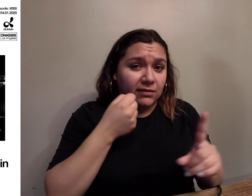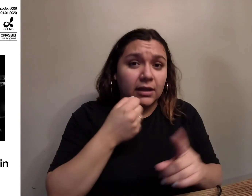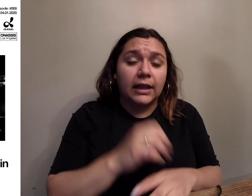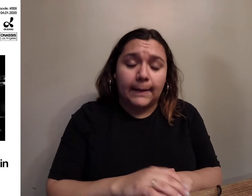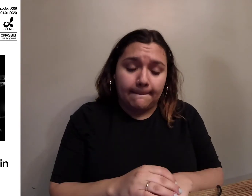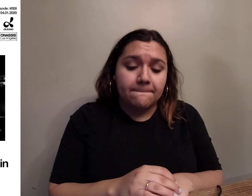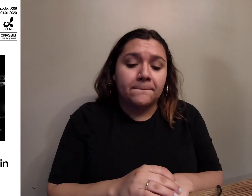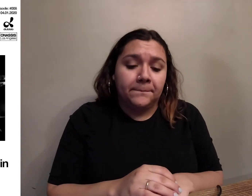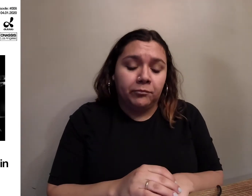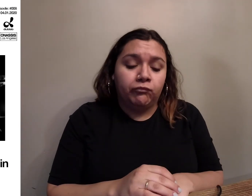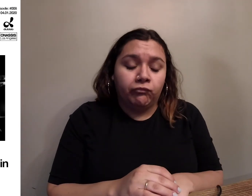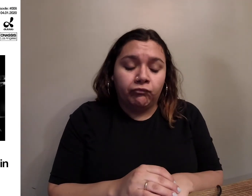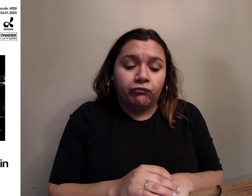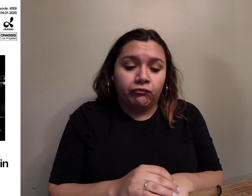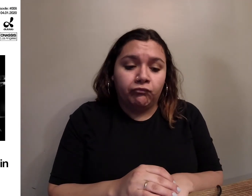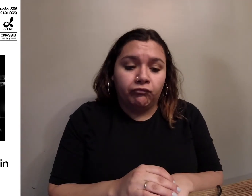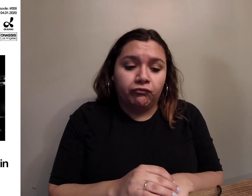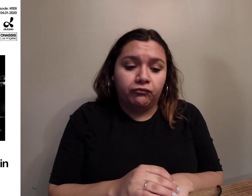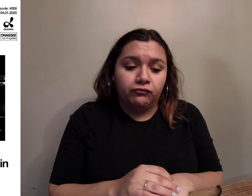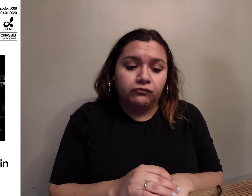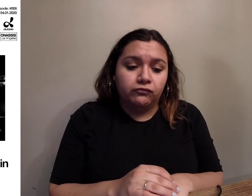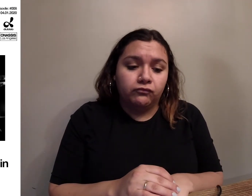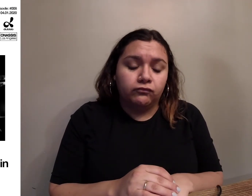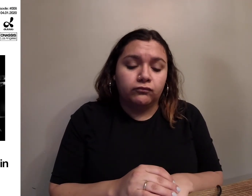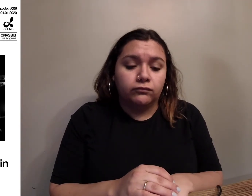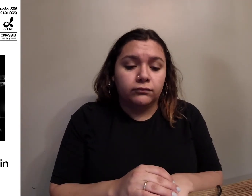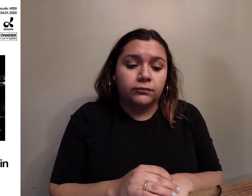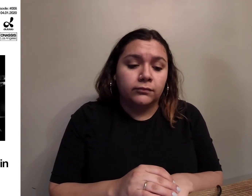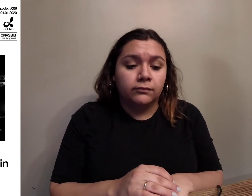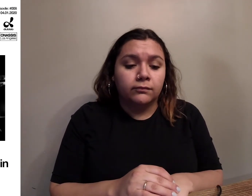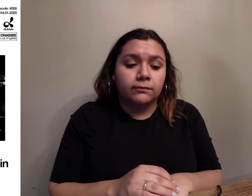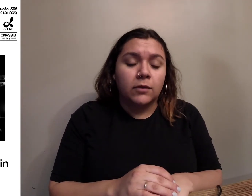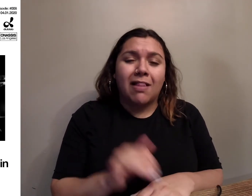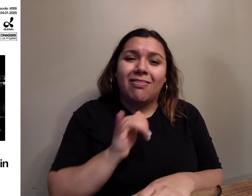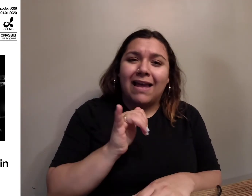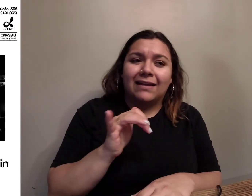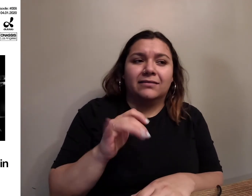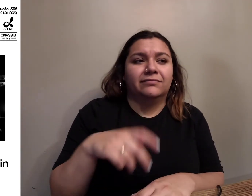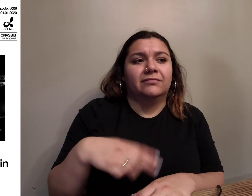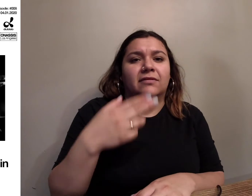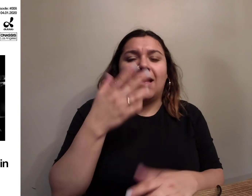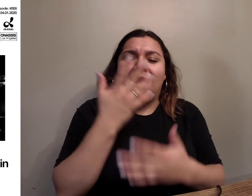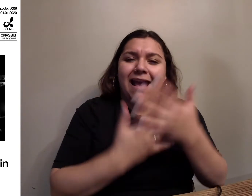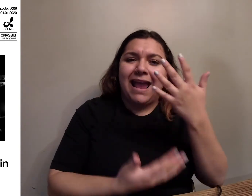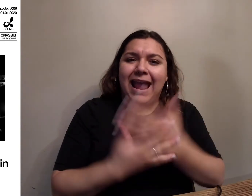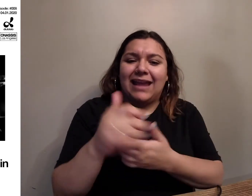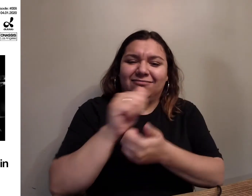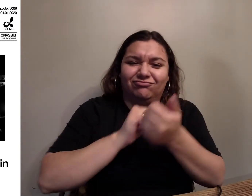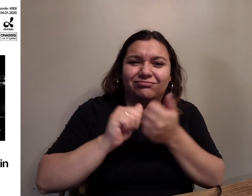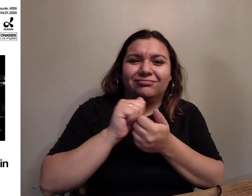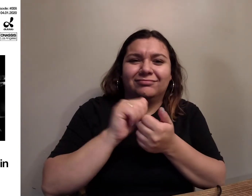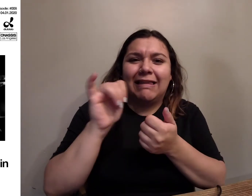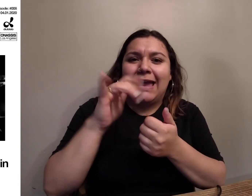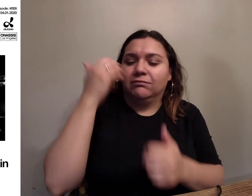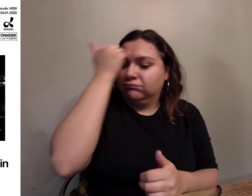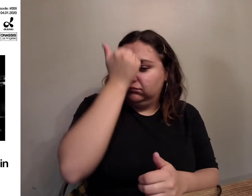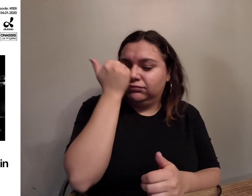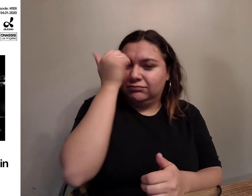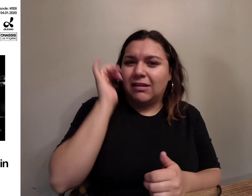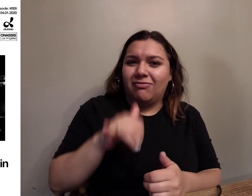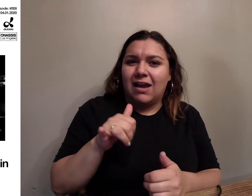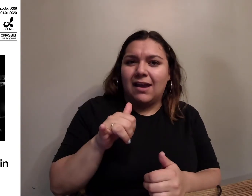And to kind of hand sanitize it or kind of mind sanitize it with an idea of